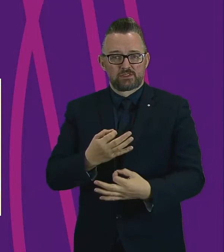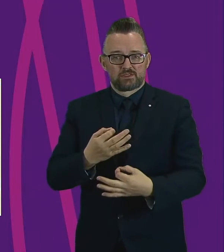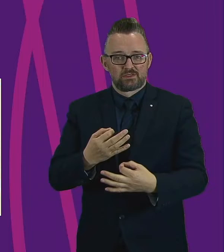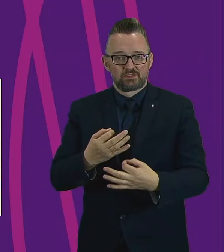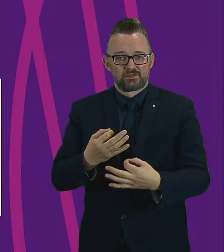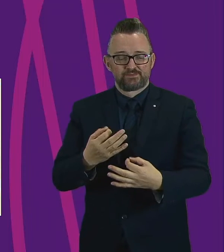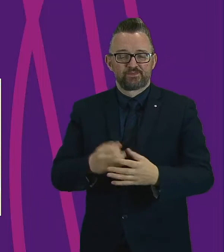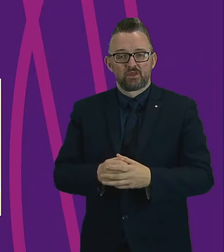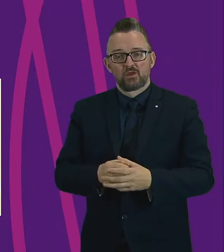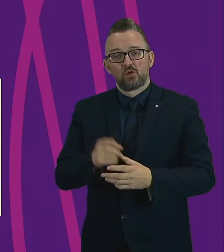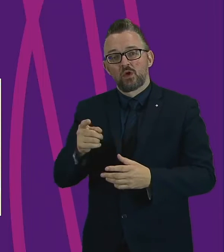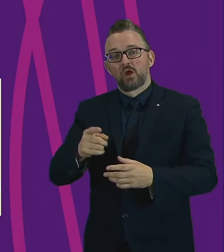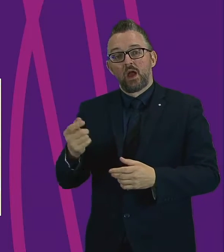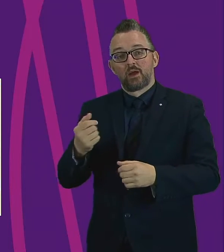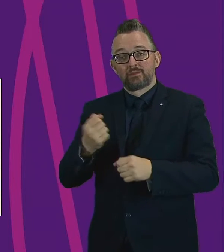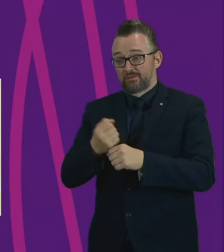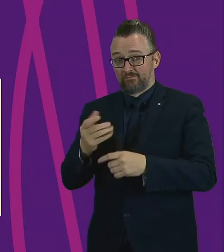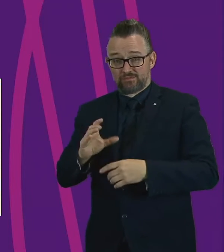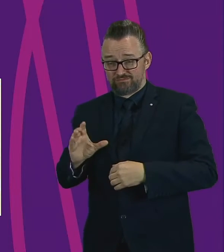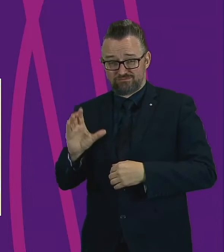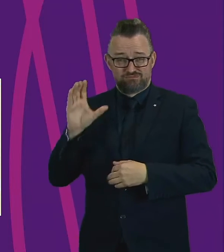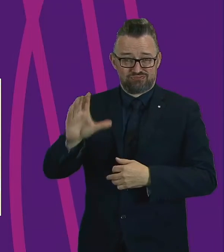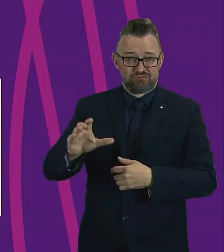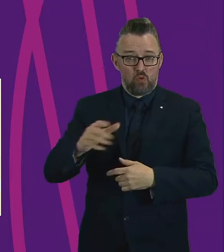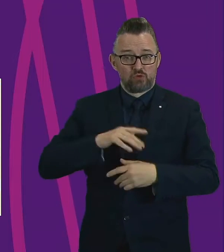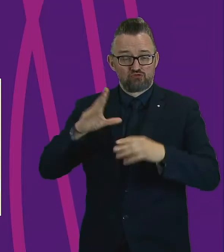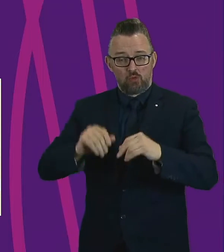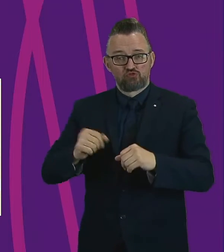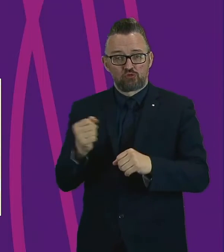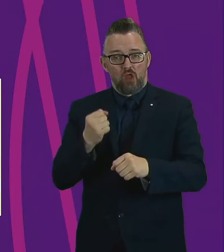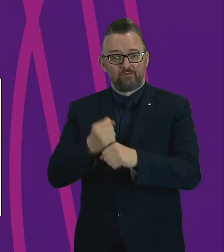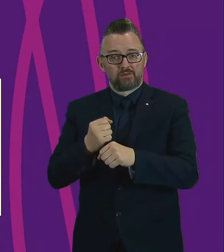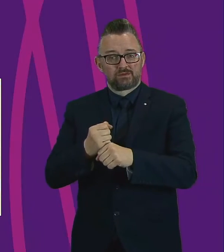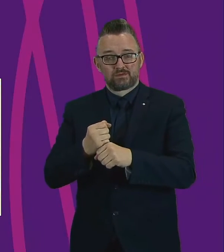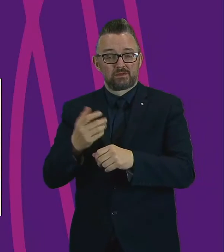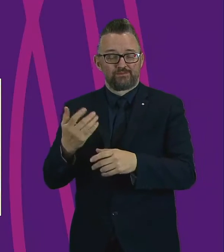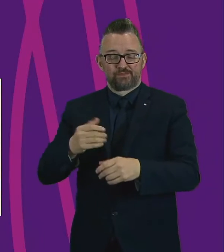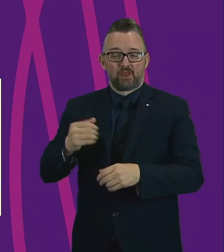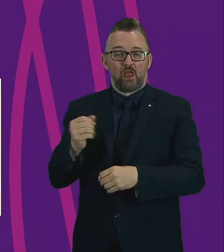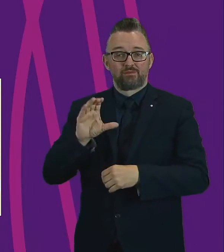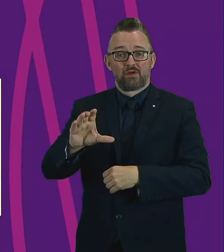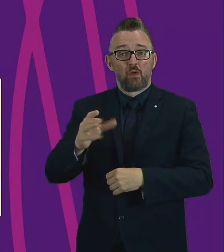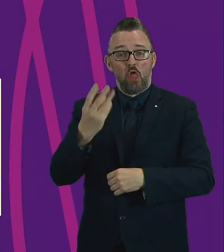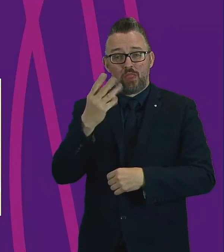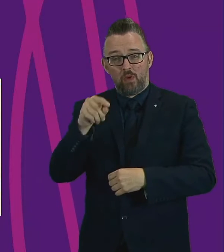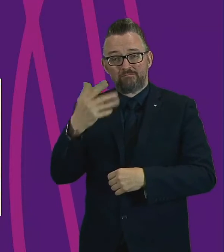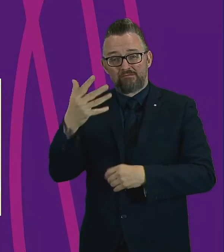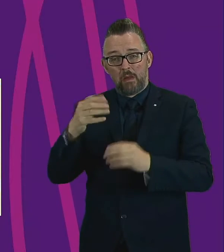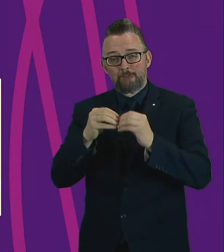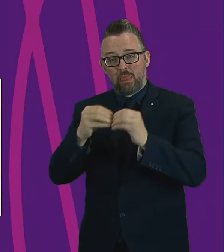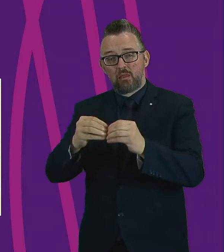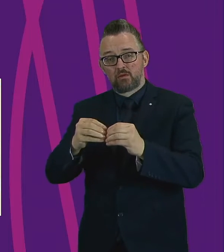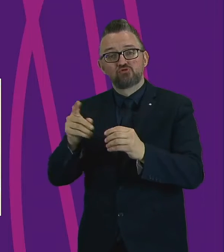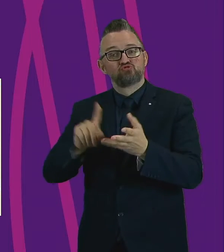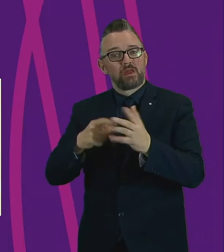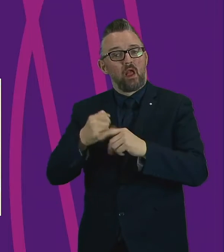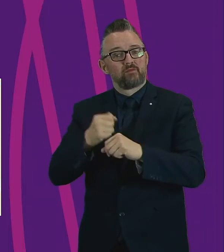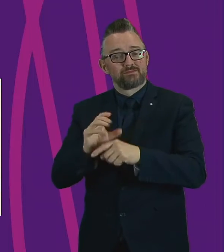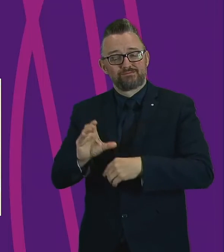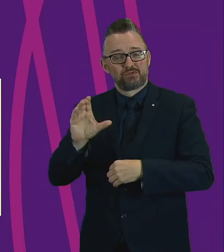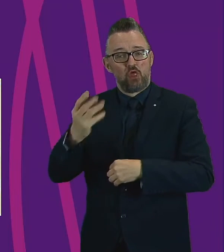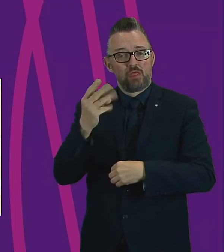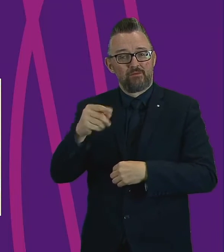rescue effort to save Scotland's economy from collapsing. They have already pumped £3.5 billion into Scotland